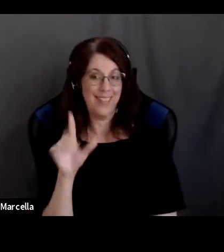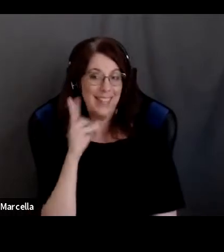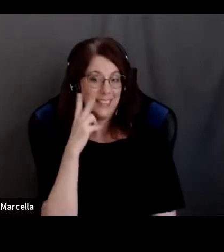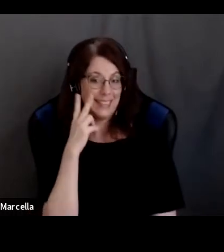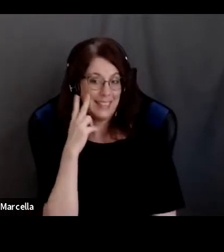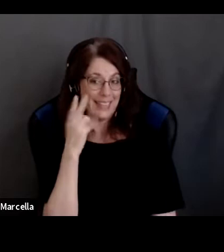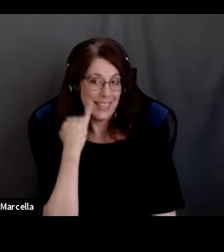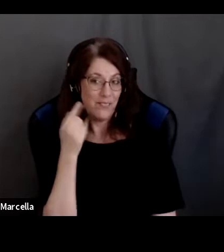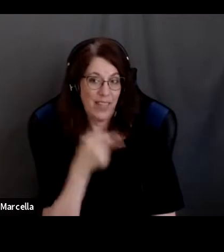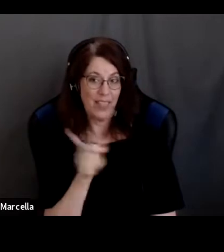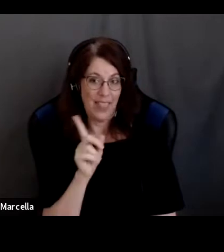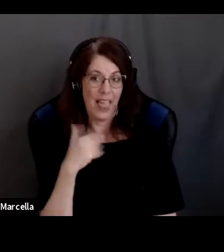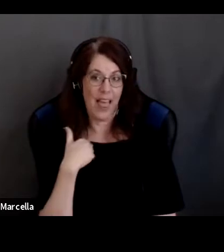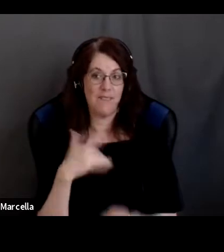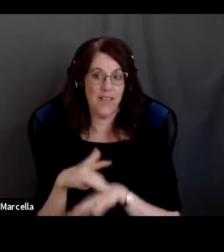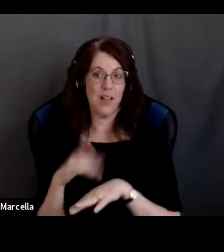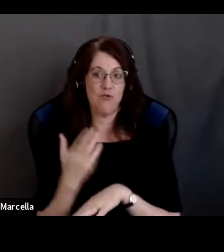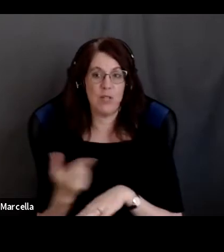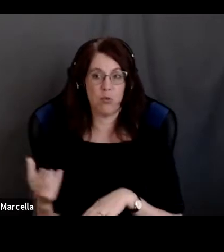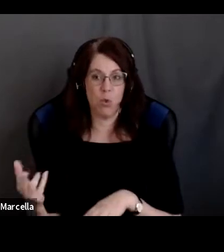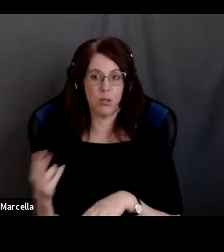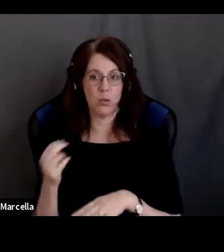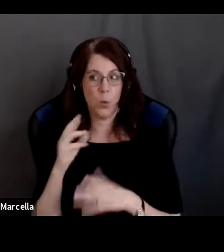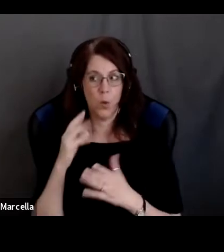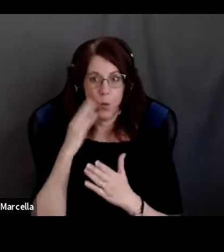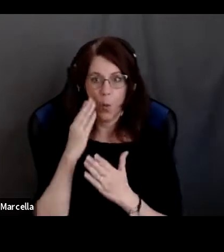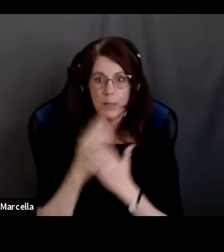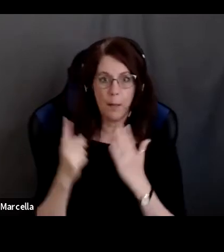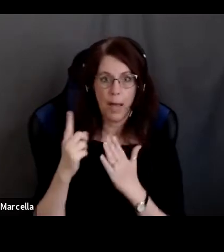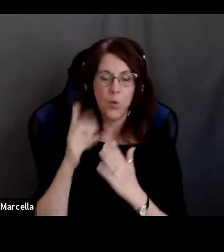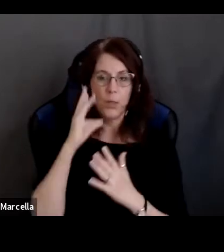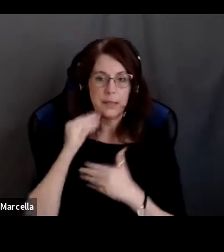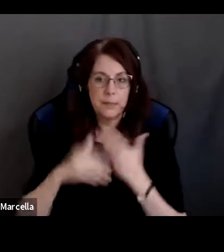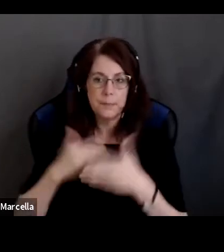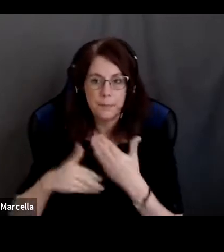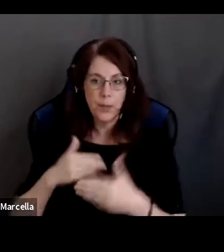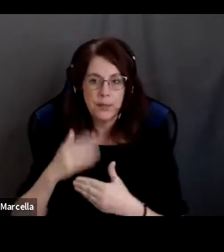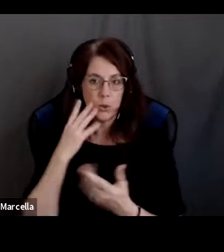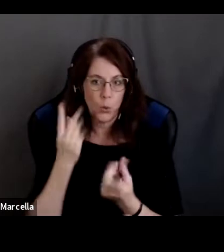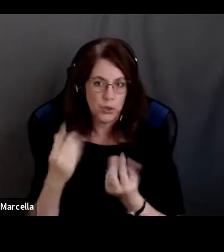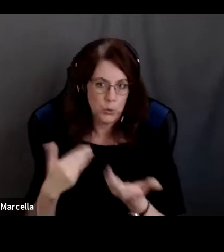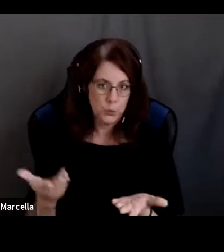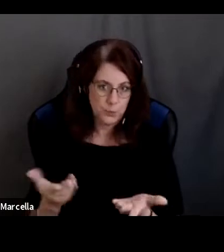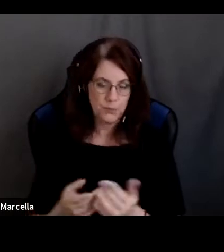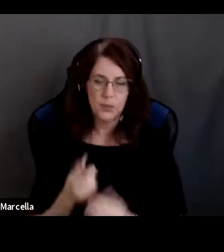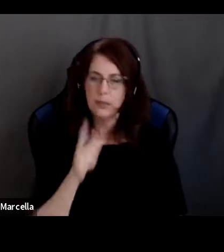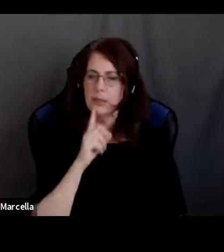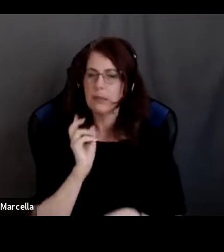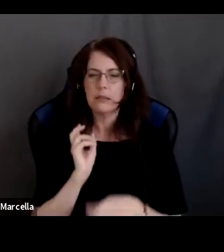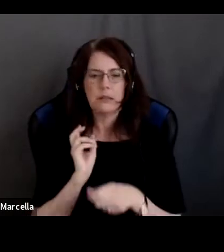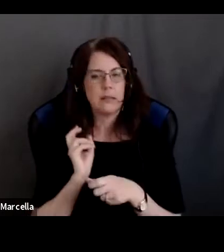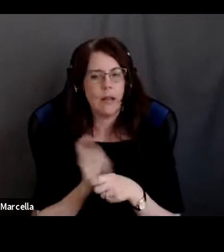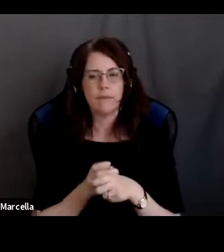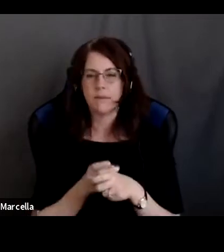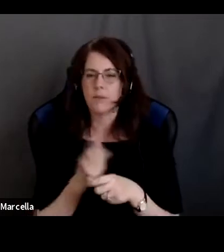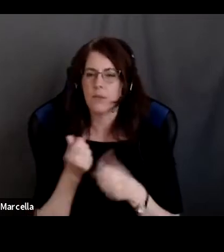if they may have some resources or someone who has gone through that process. So it's so tricky when you talk about